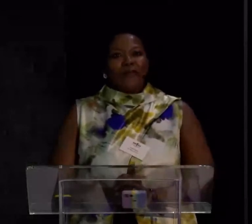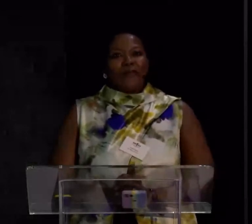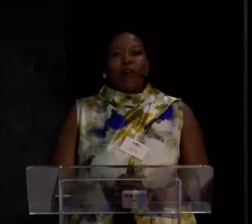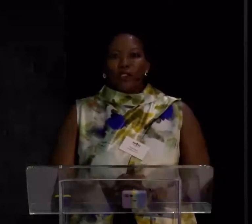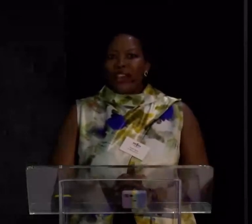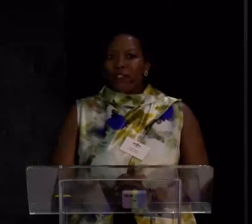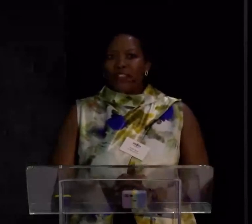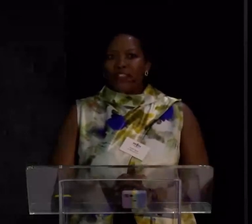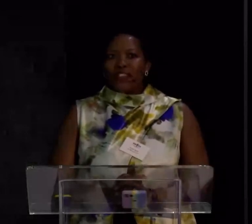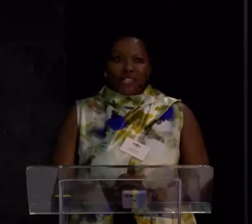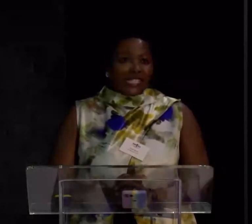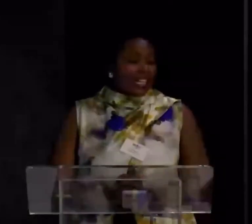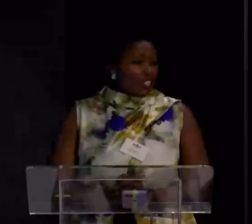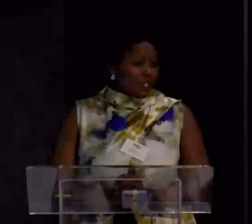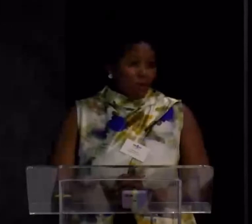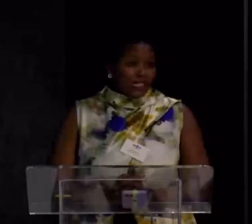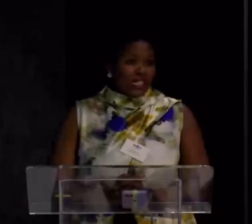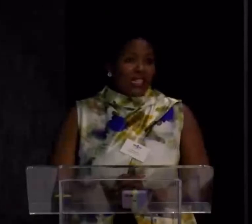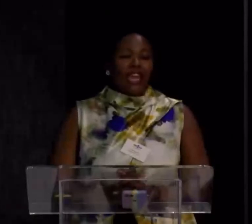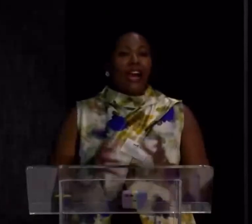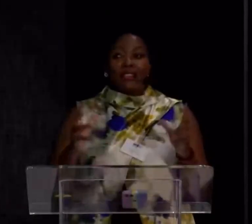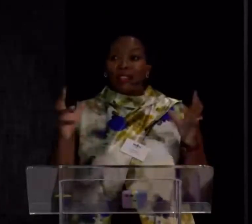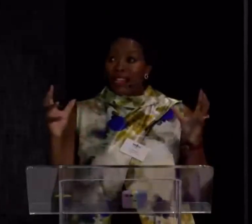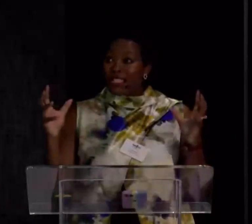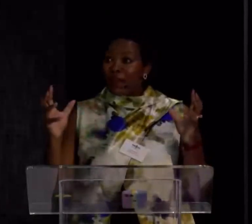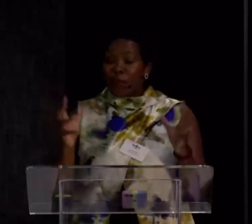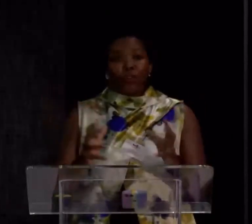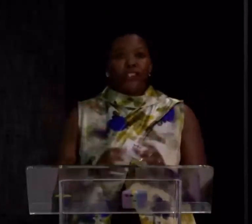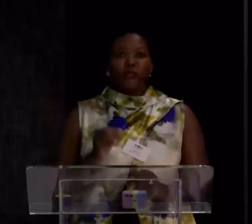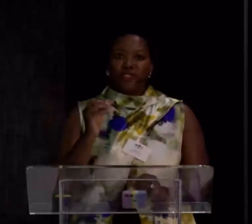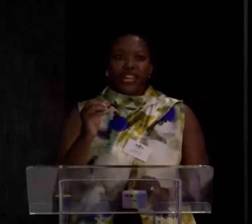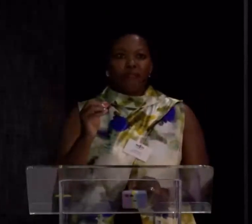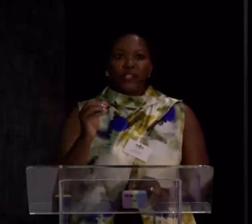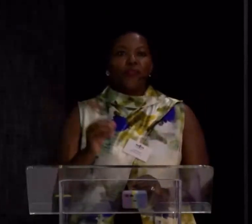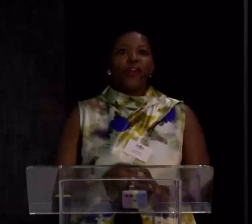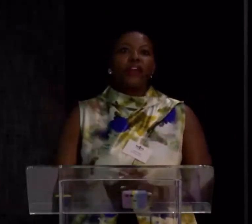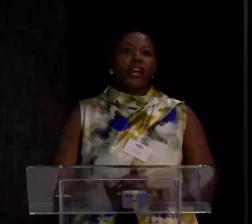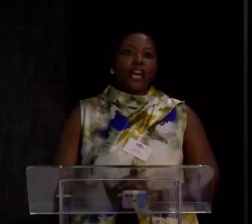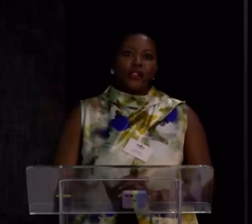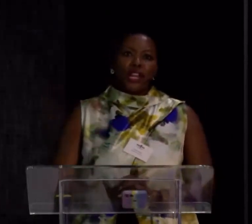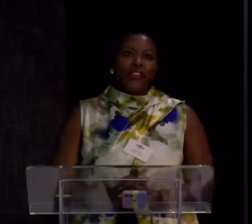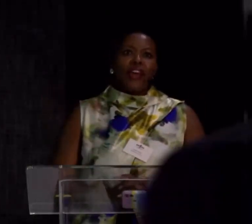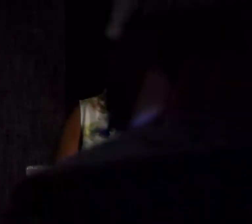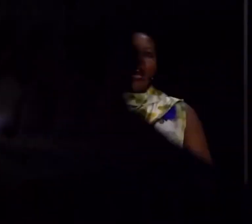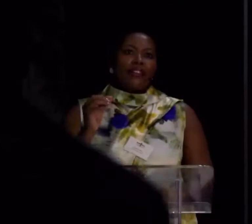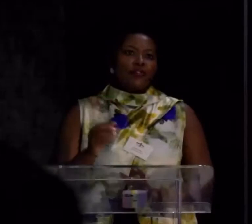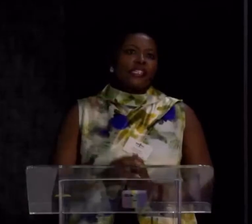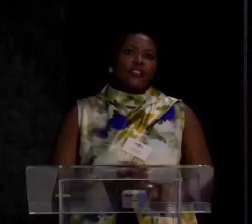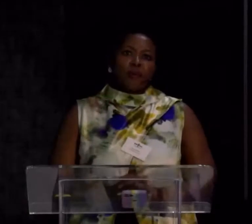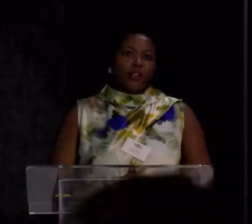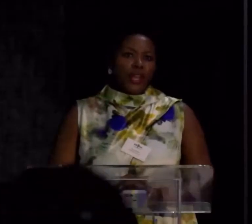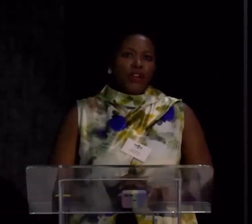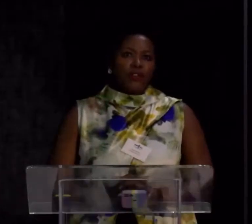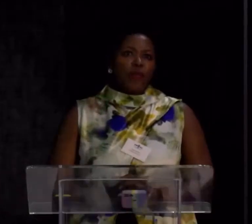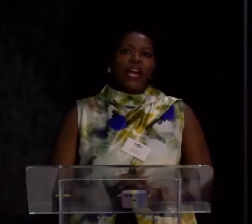I would also love to thank the Risk Intelligence Committee. They are the guys that have pulled this brilliant piece of work together, and the Risk